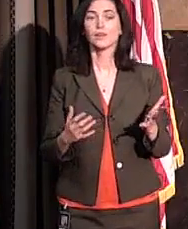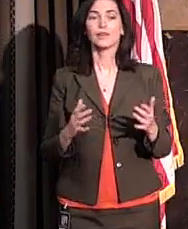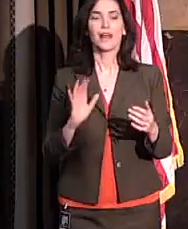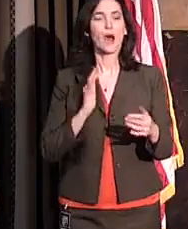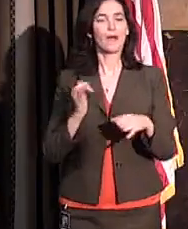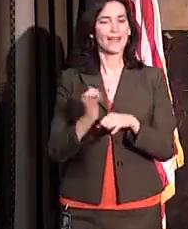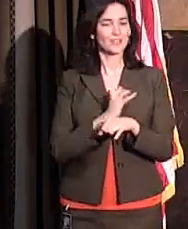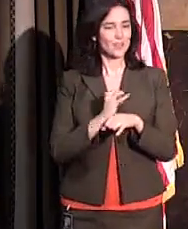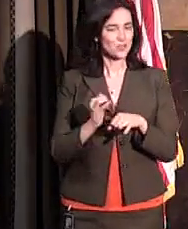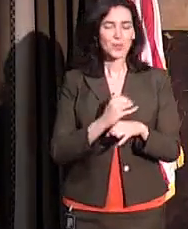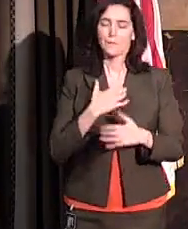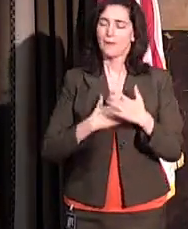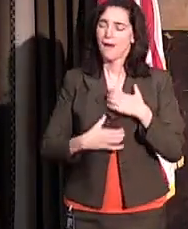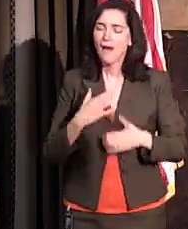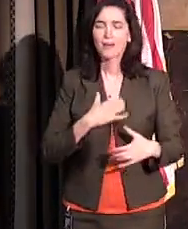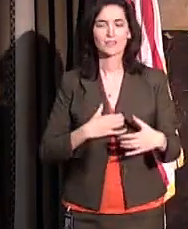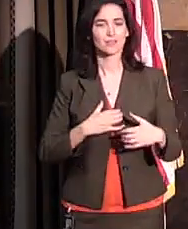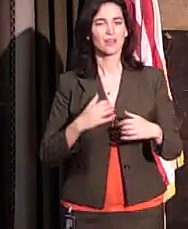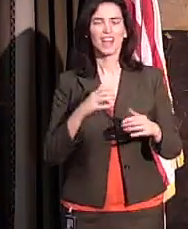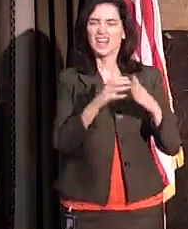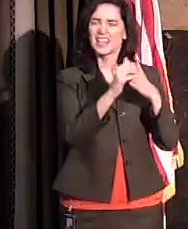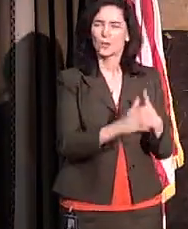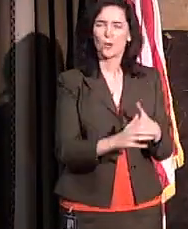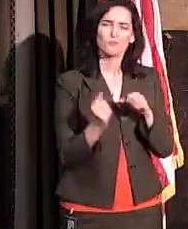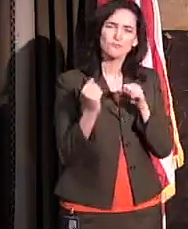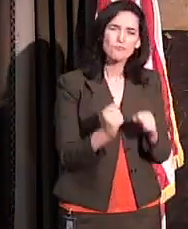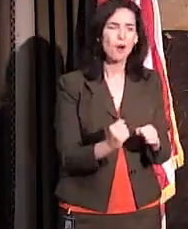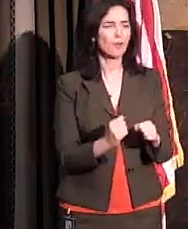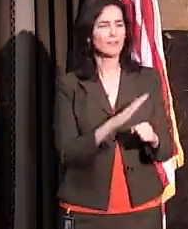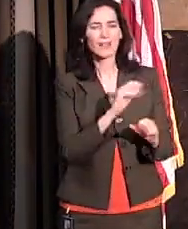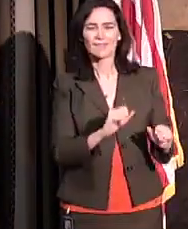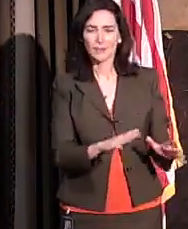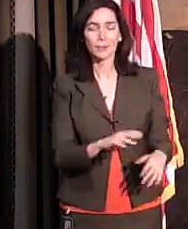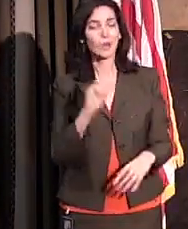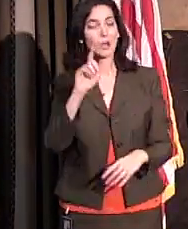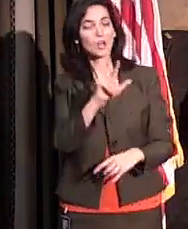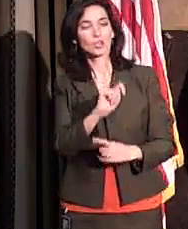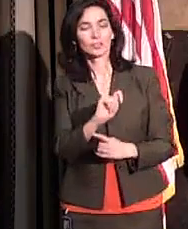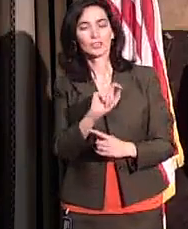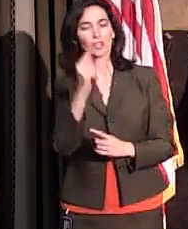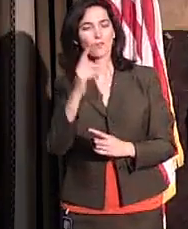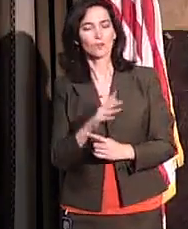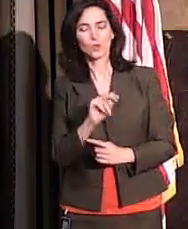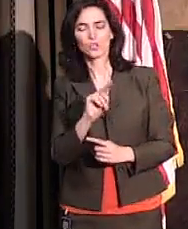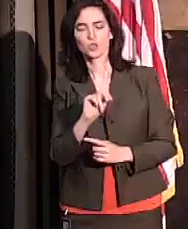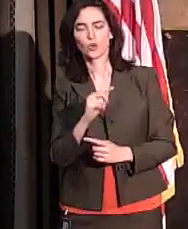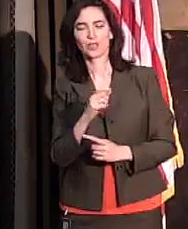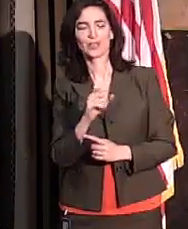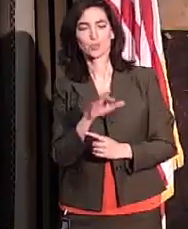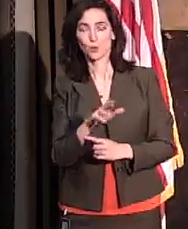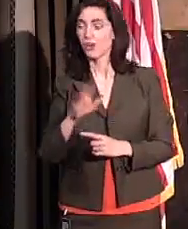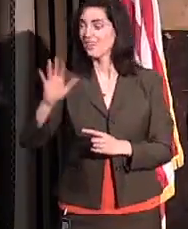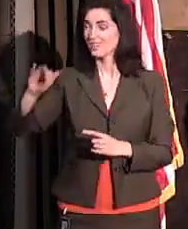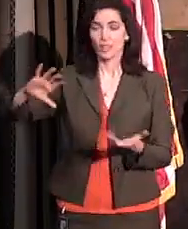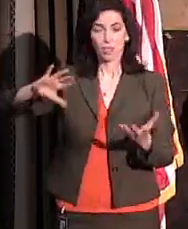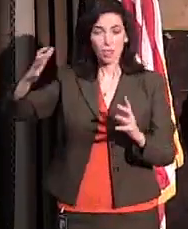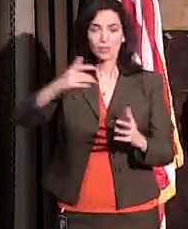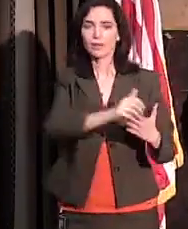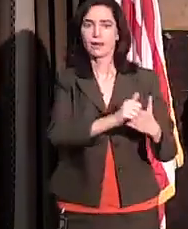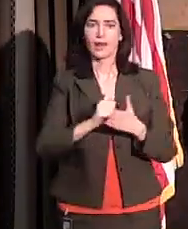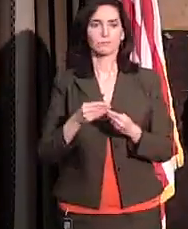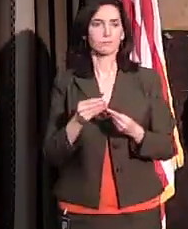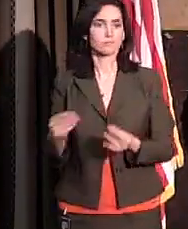passionate and tireless leader, Lieutenant Governor Nungesser, who has led us through this crisis so well. And